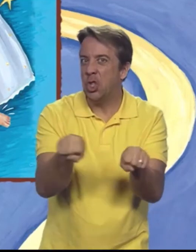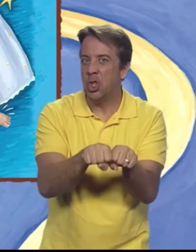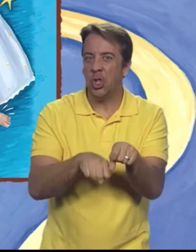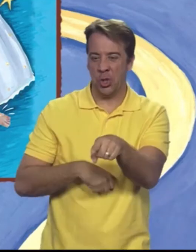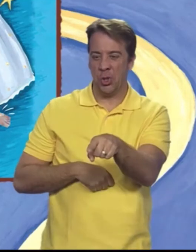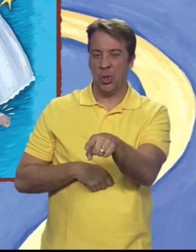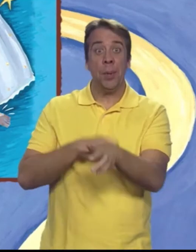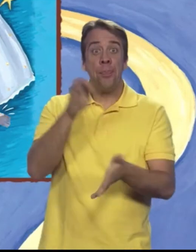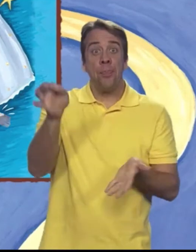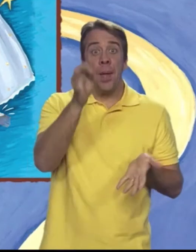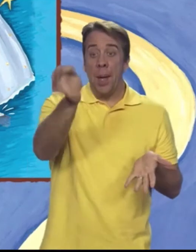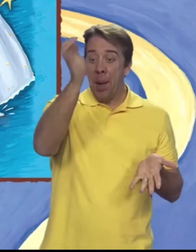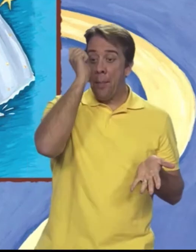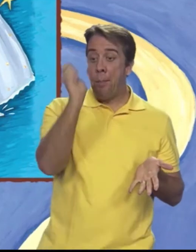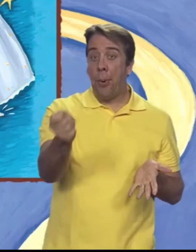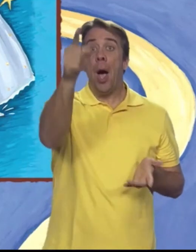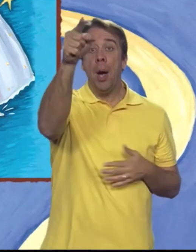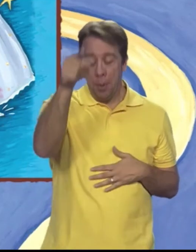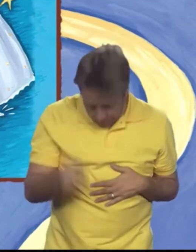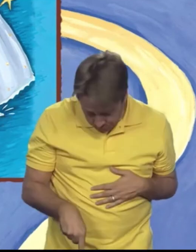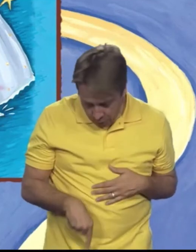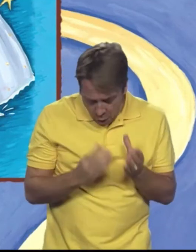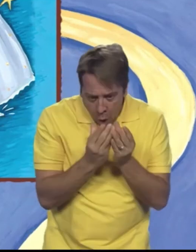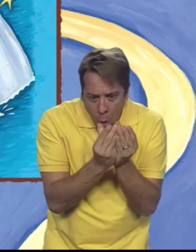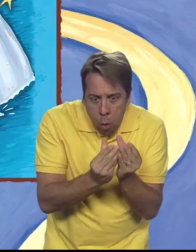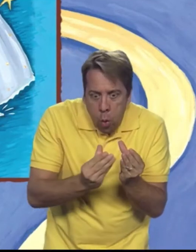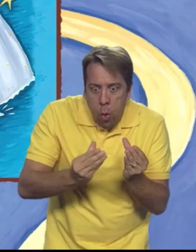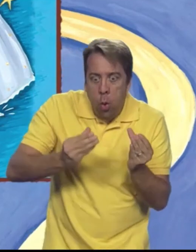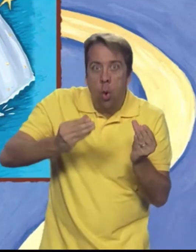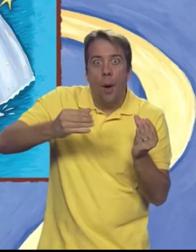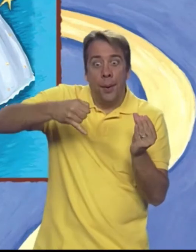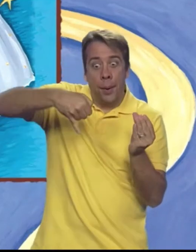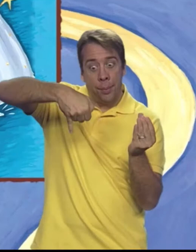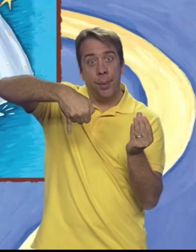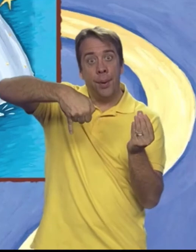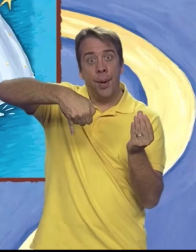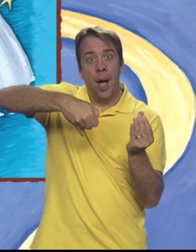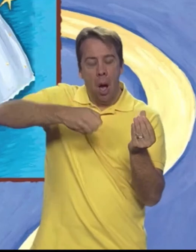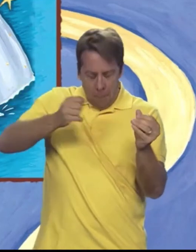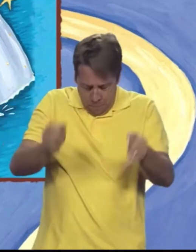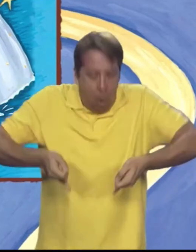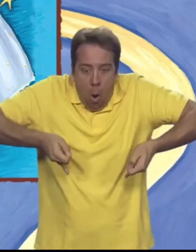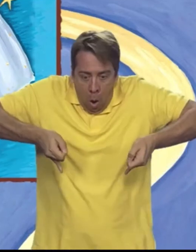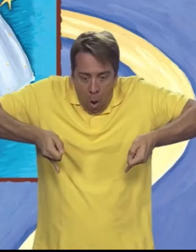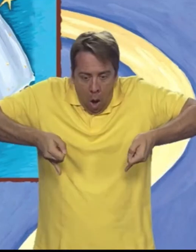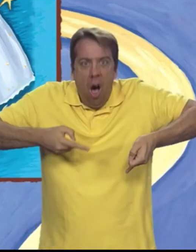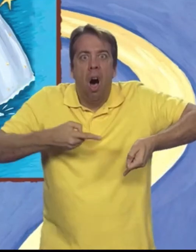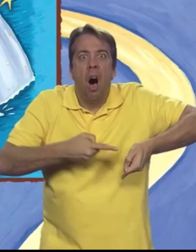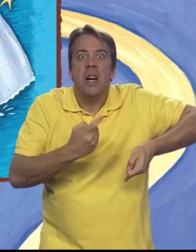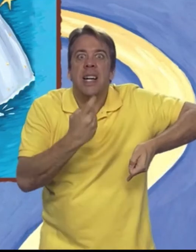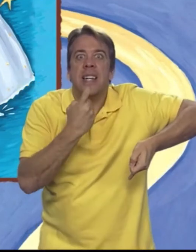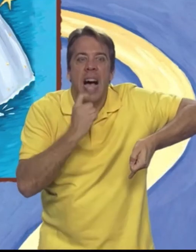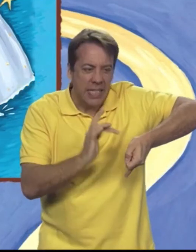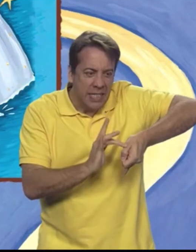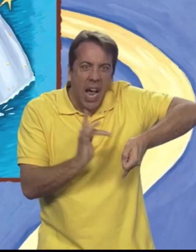Suddenly, there appeared on Cinderella's tiny feet a pair of the most exquisite glass slippers.